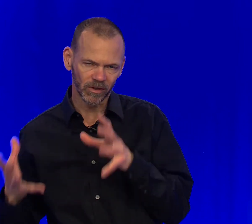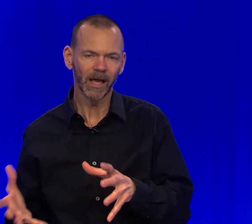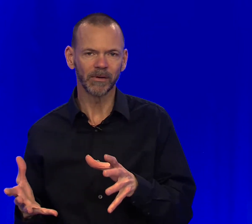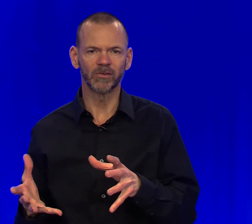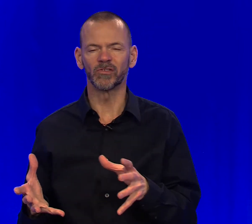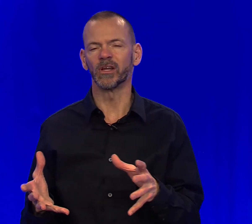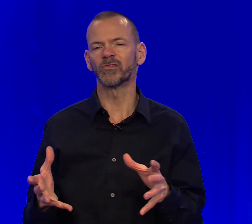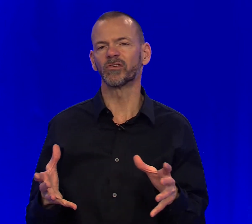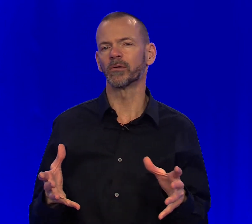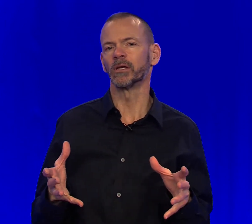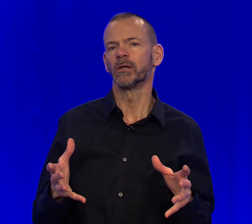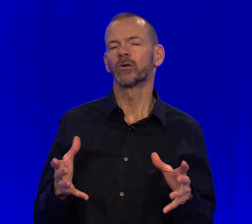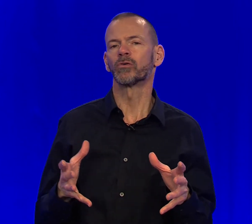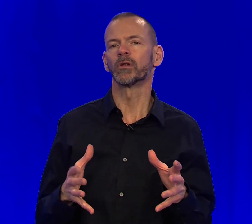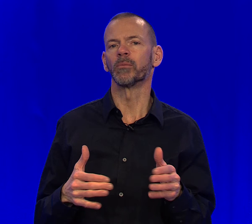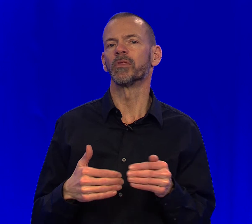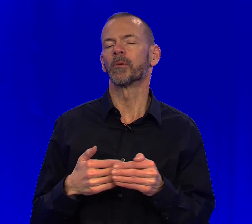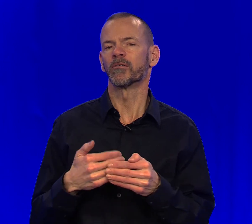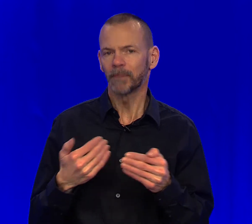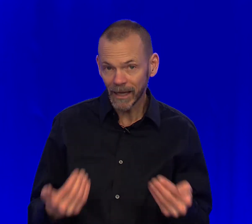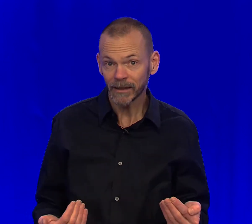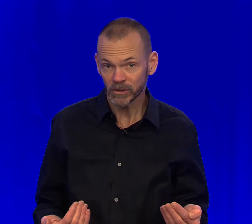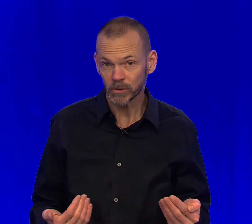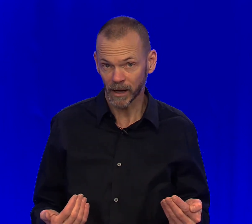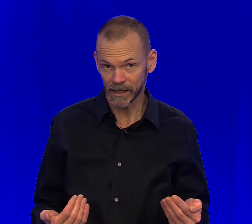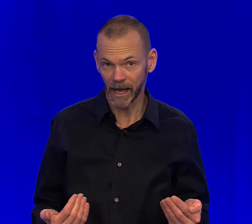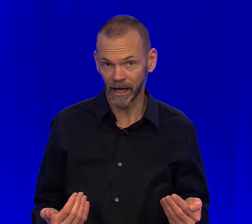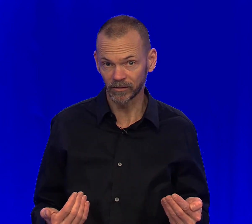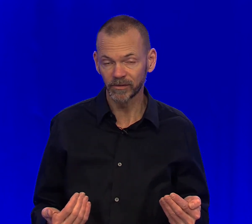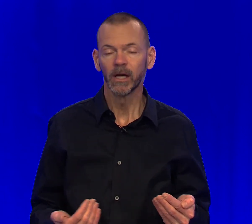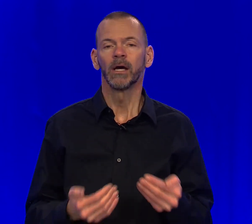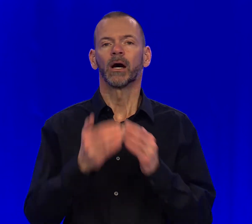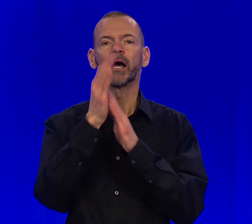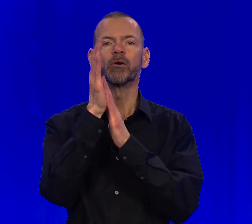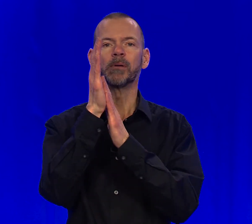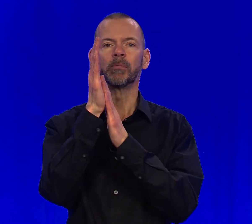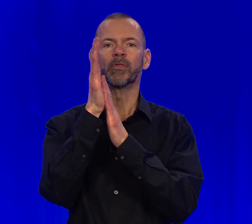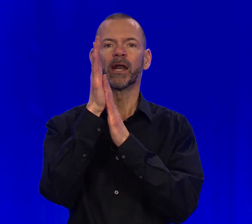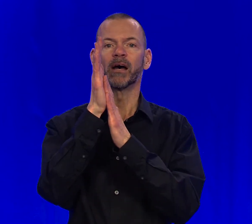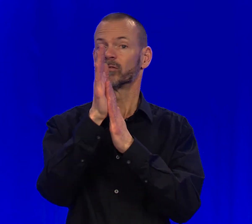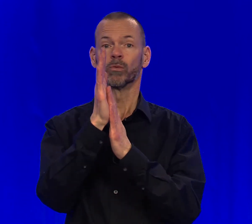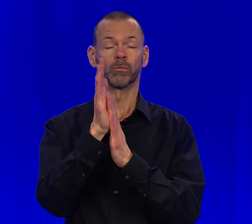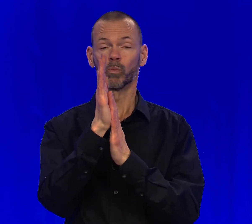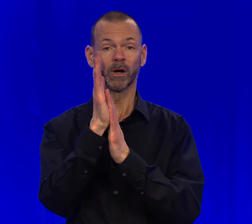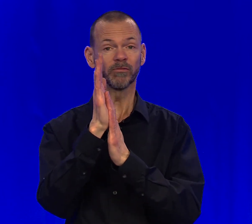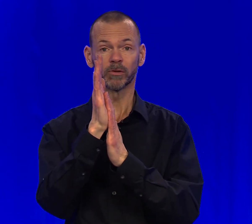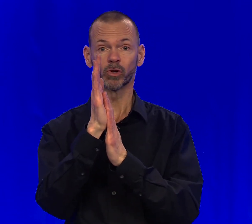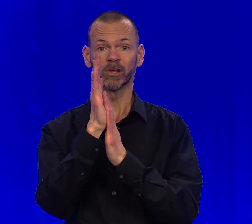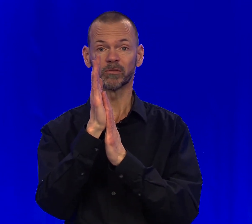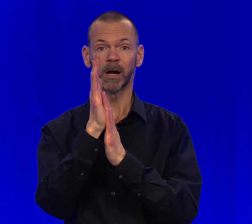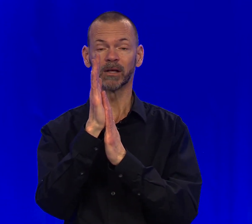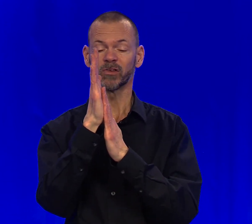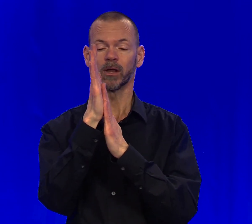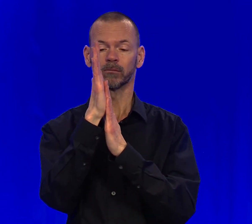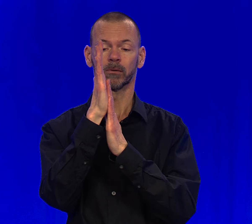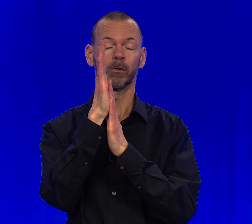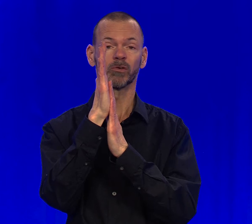misalignment doesn't necessarily correlate with the amount of pain that you might have. I know people that have wonderful looking spines and they're almost